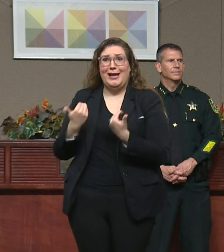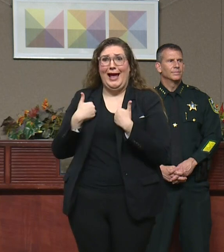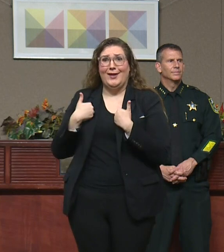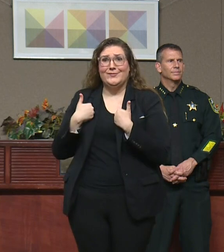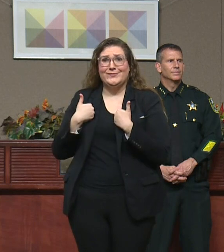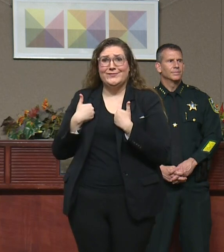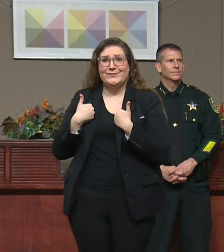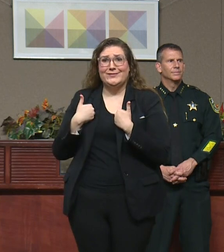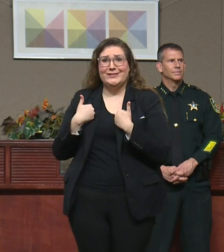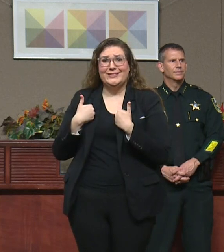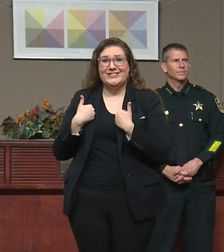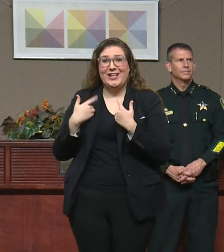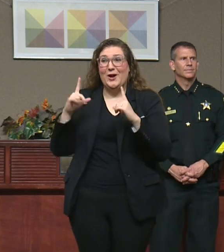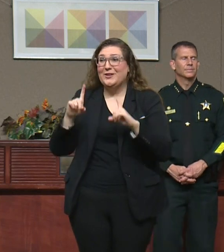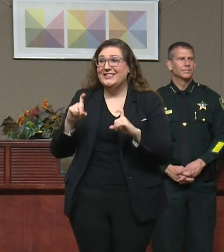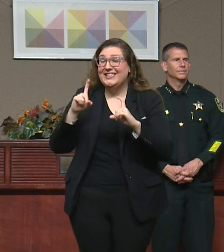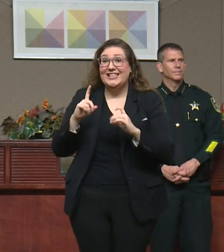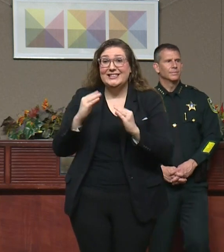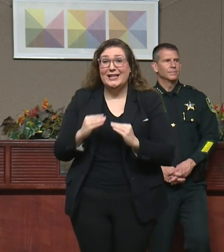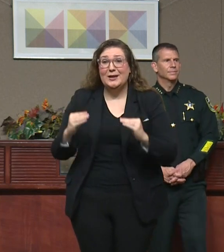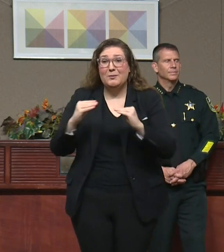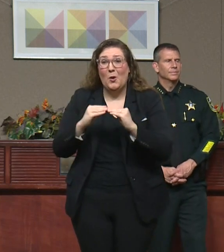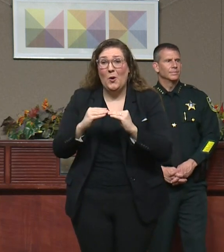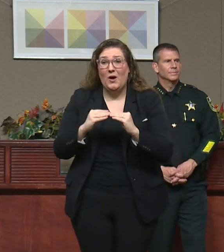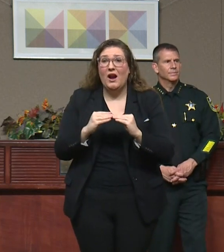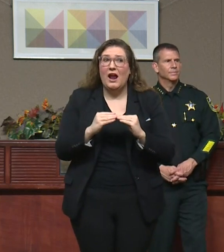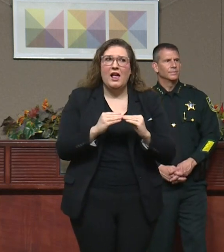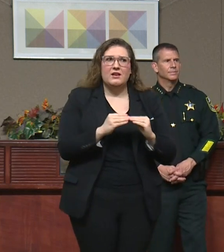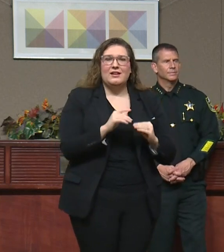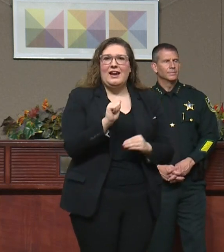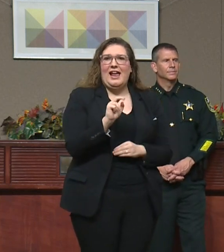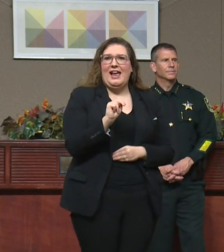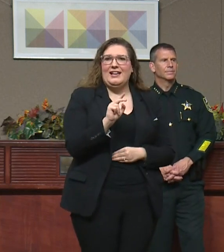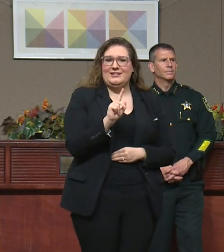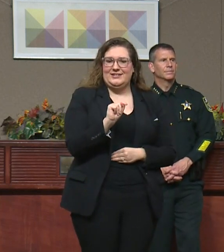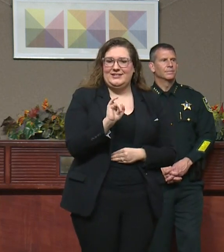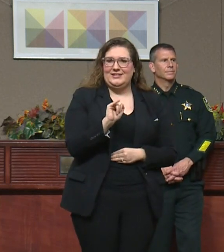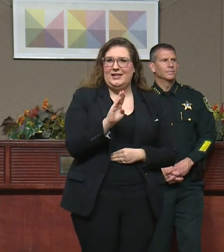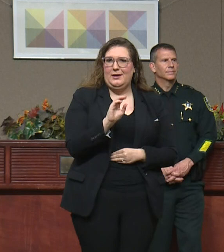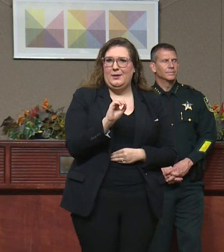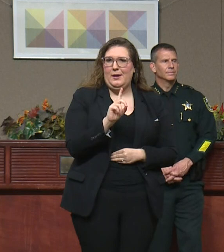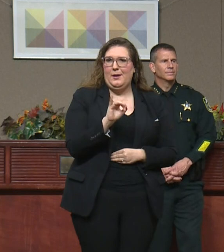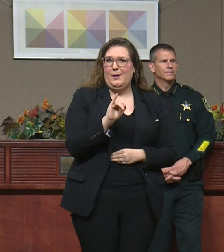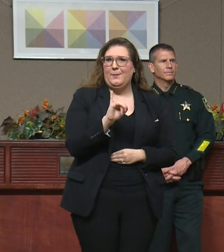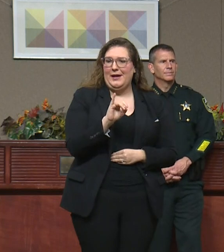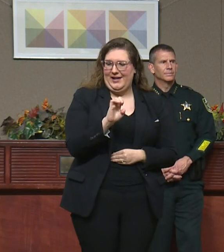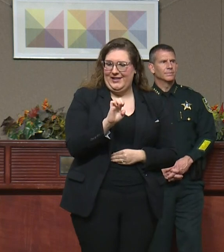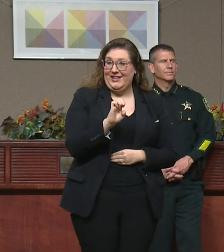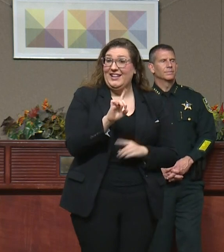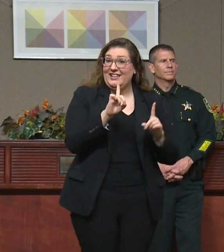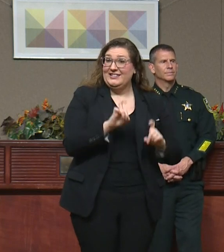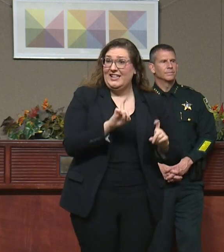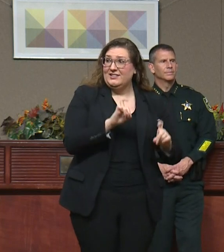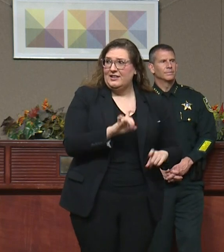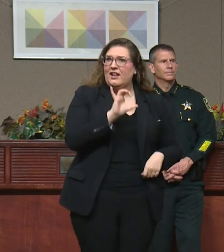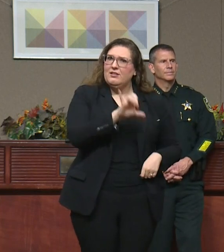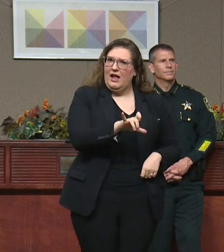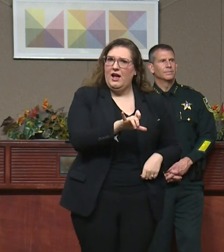antibody testing, we will realize that that number is quite large. So that's a hypothesis that we have to put in